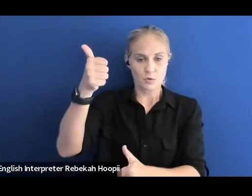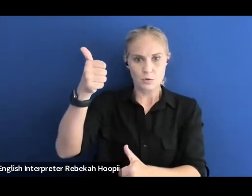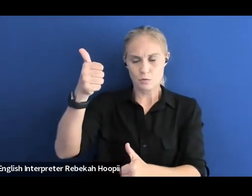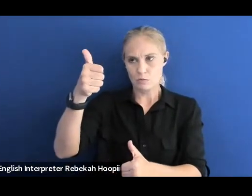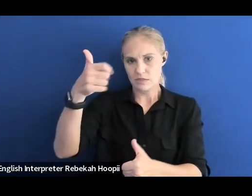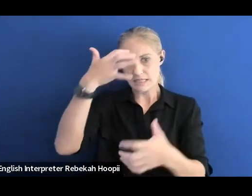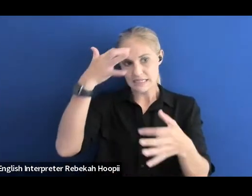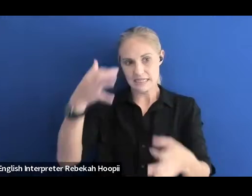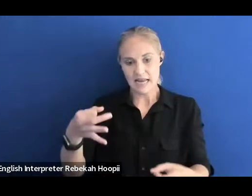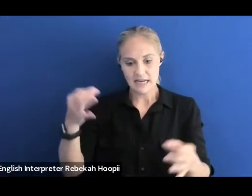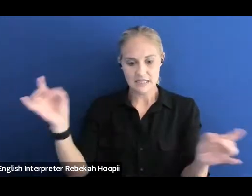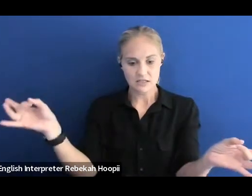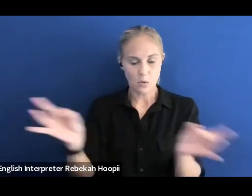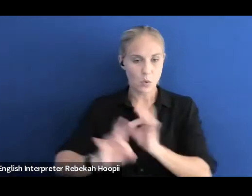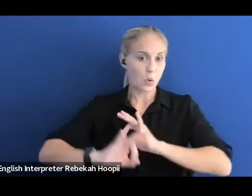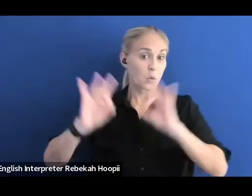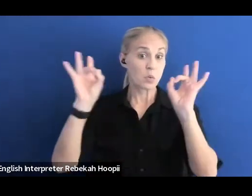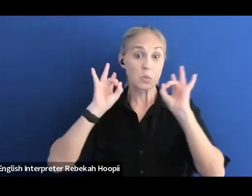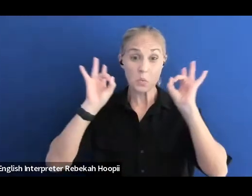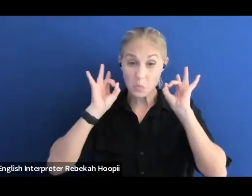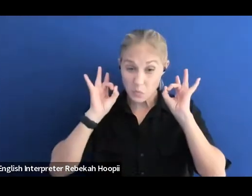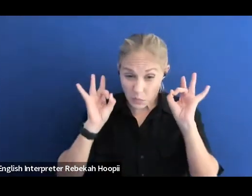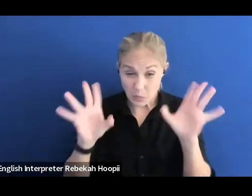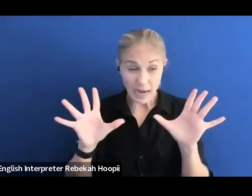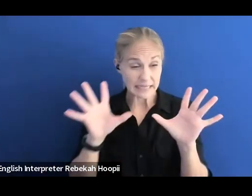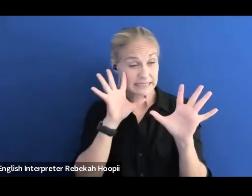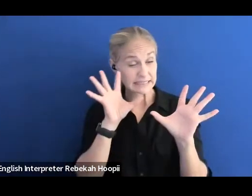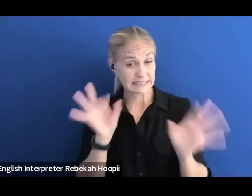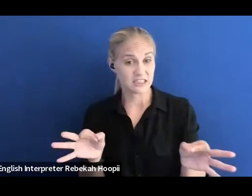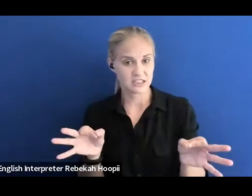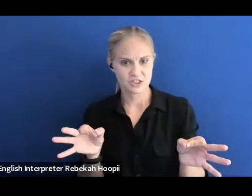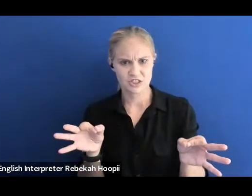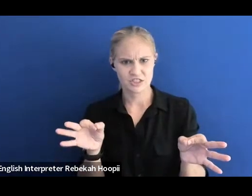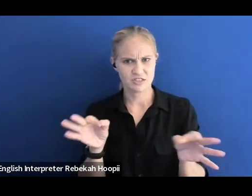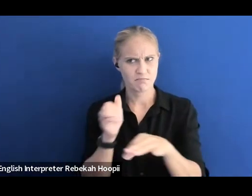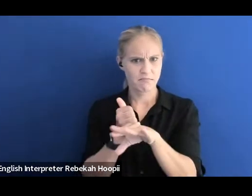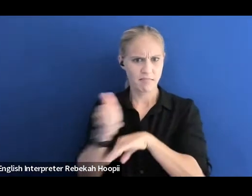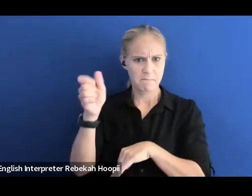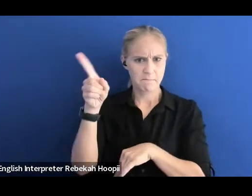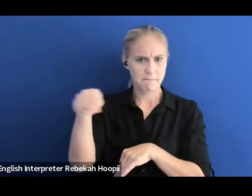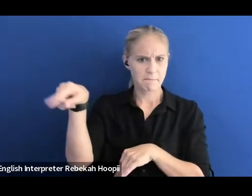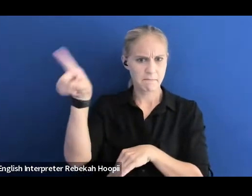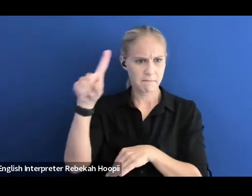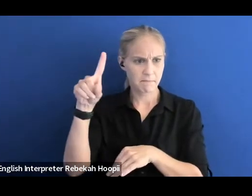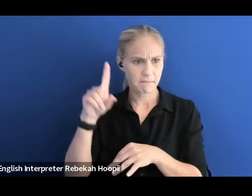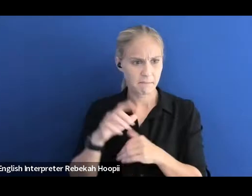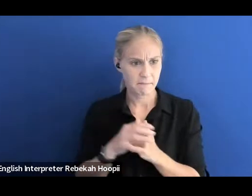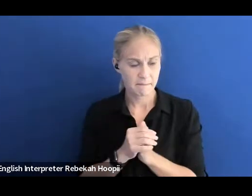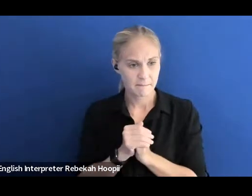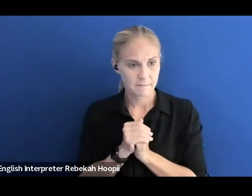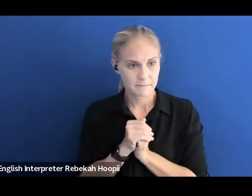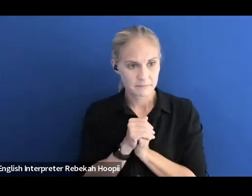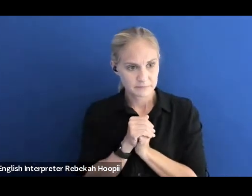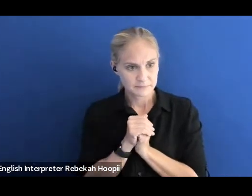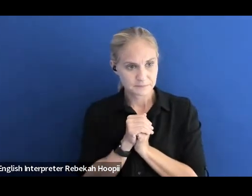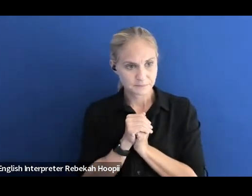absolutely horrendous decisions to do something in the stealing people.